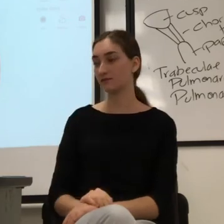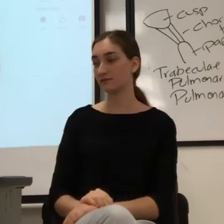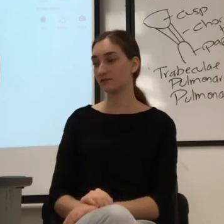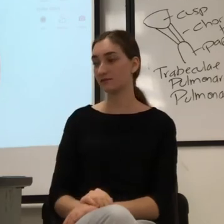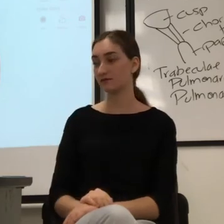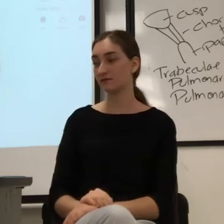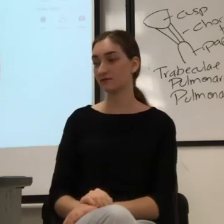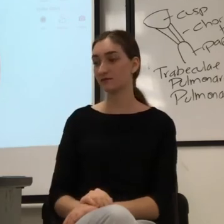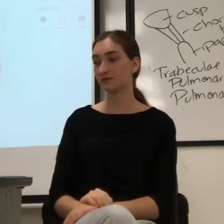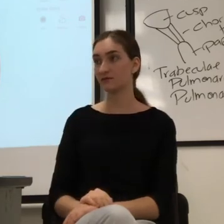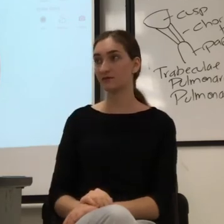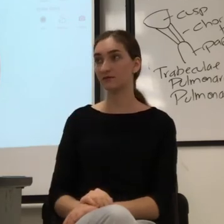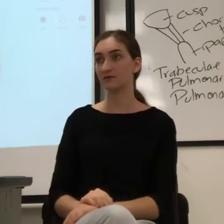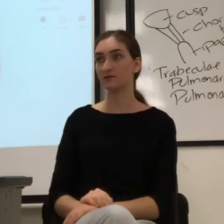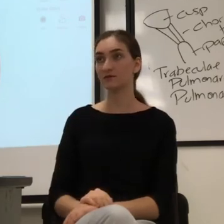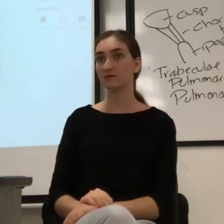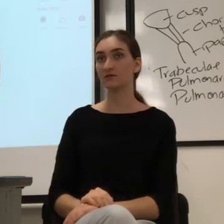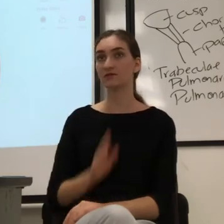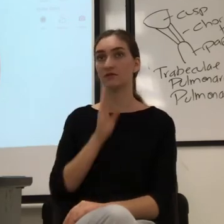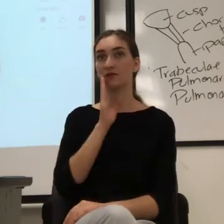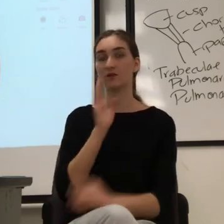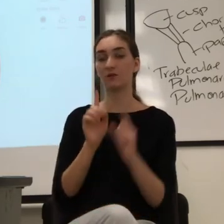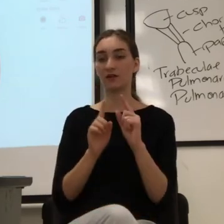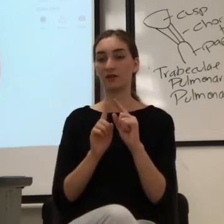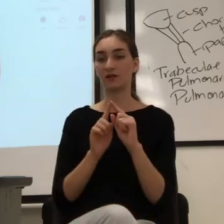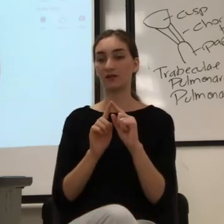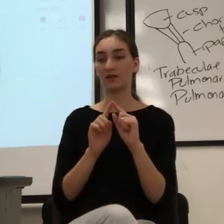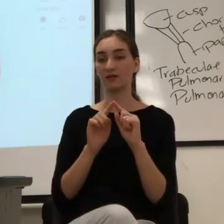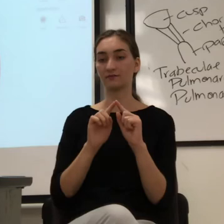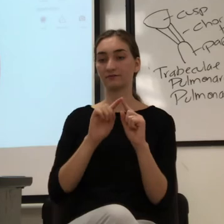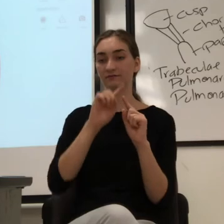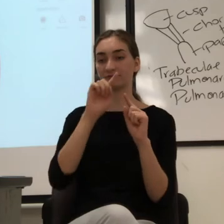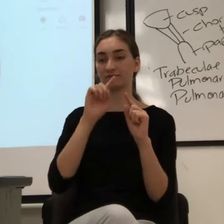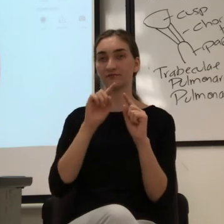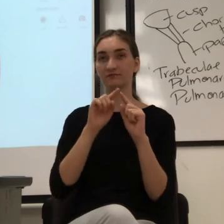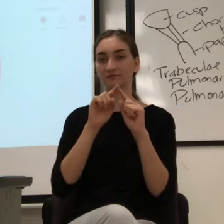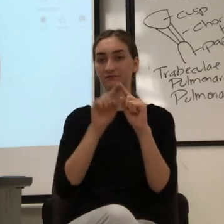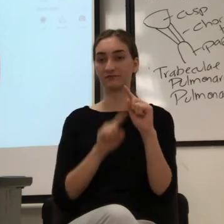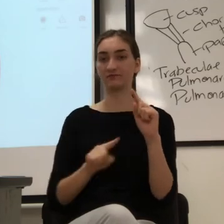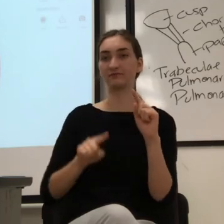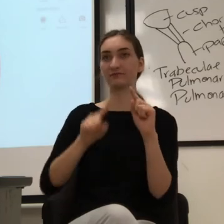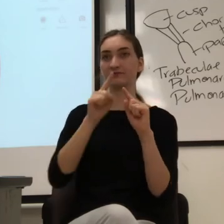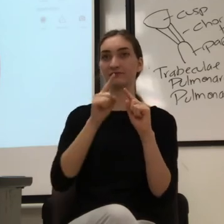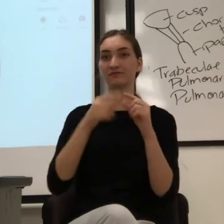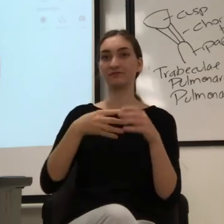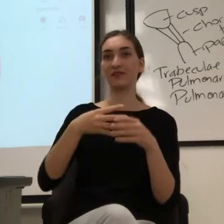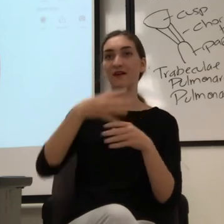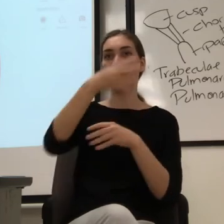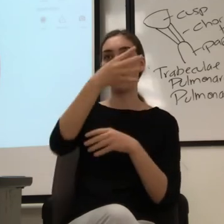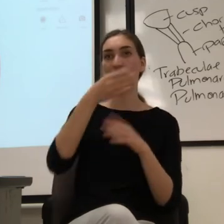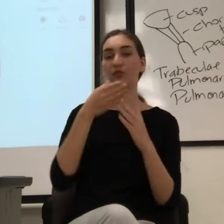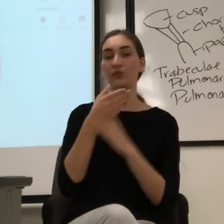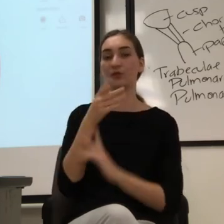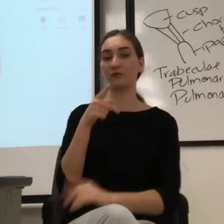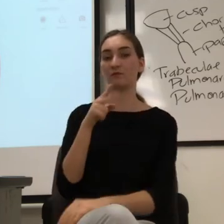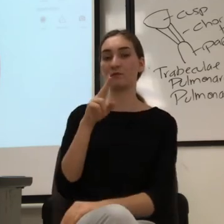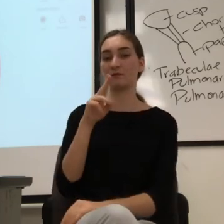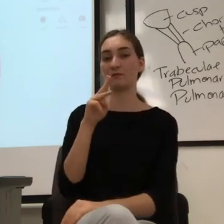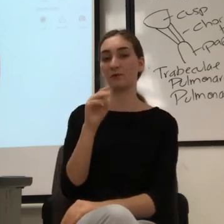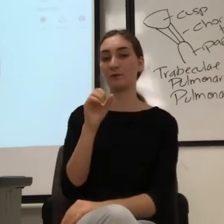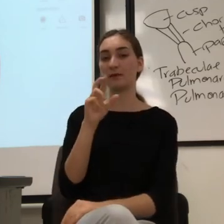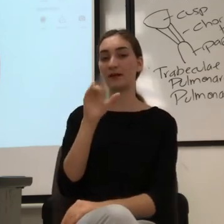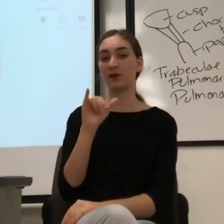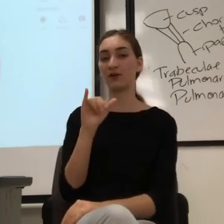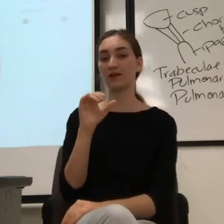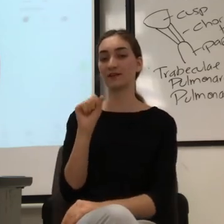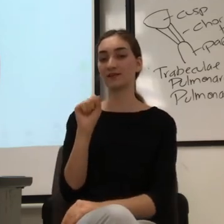And then it's going to take a U-turn and go up and out through the pulmonary valve or pulmonary semilunar valve.